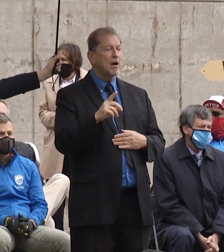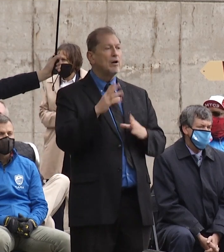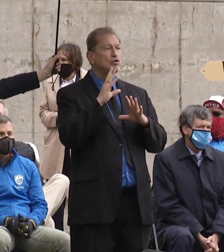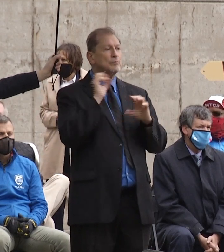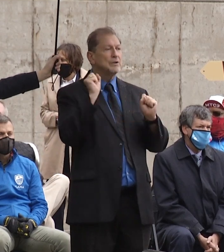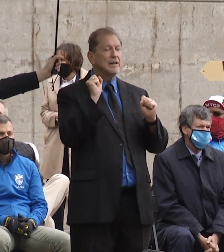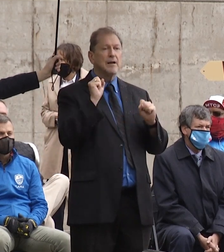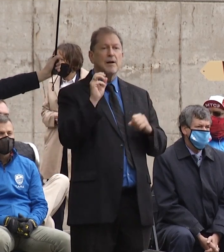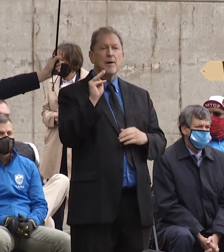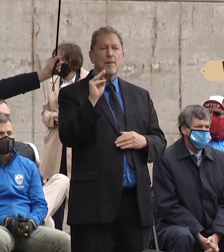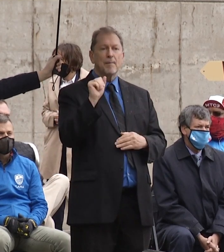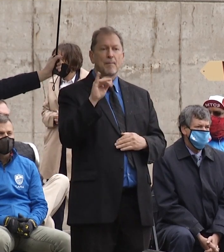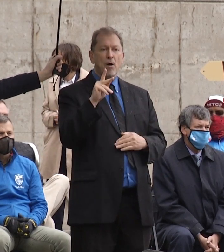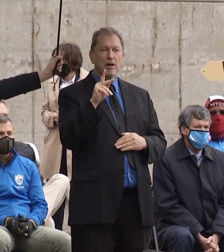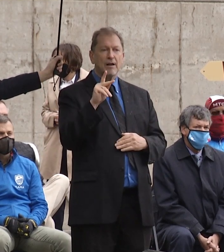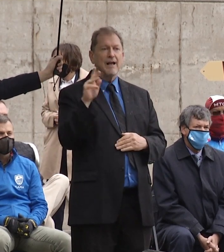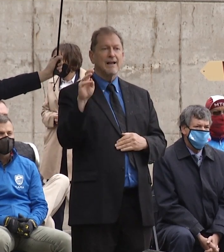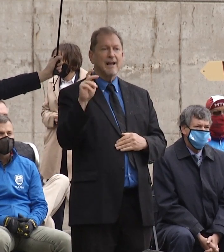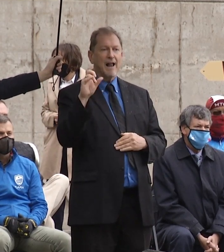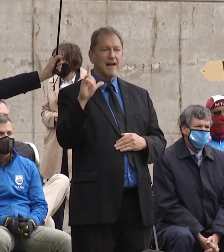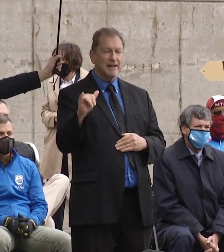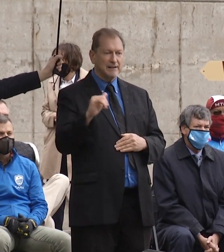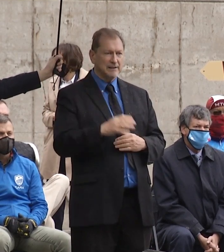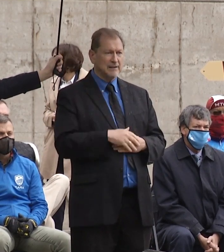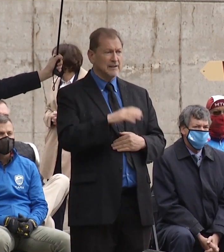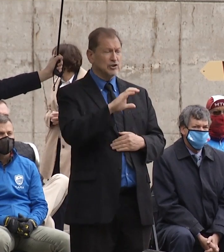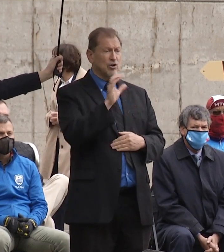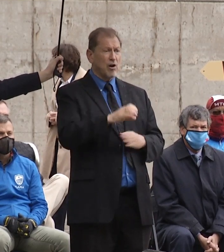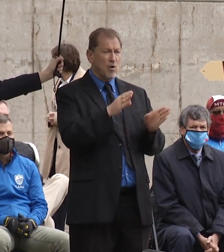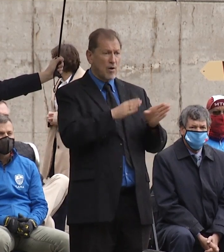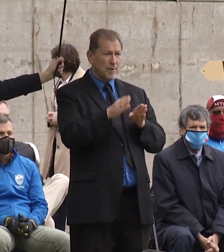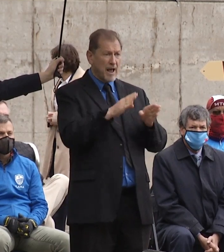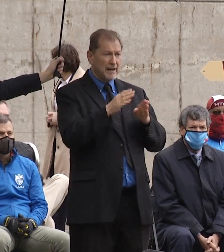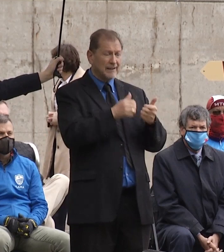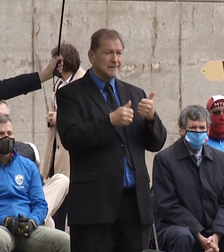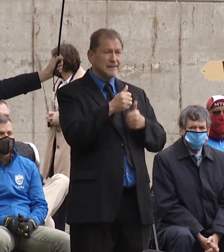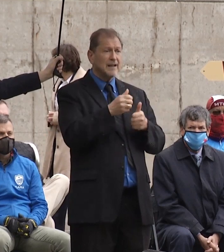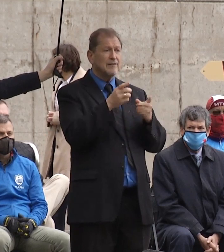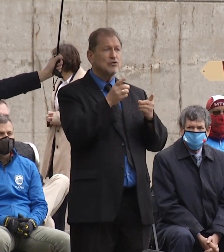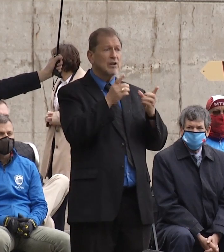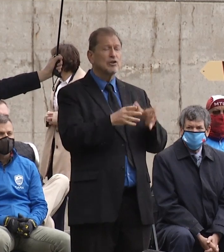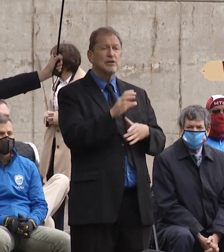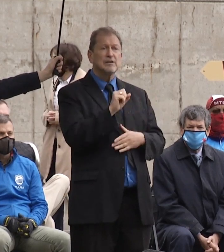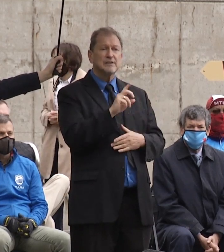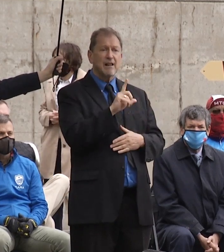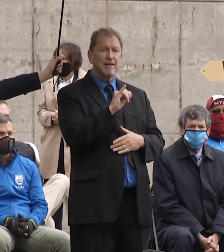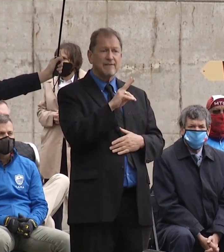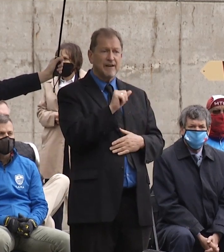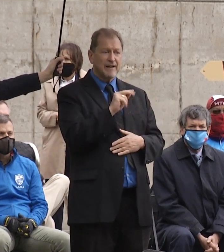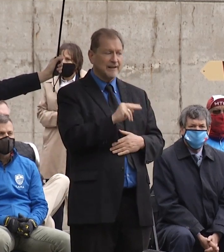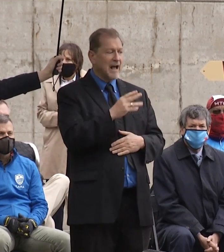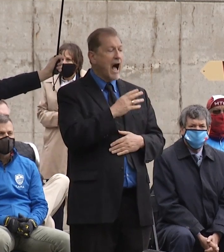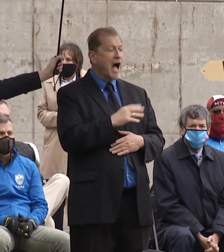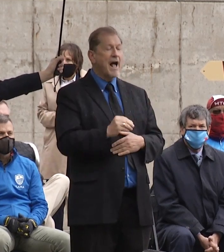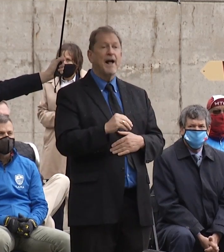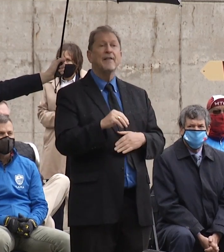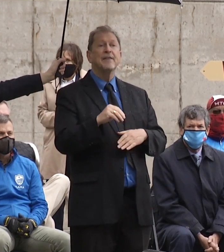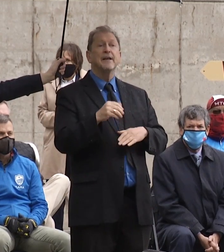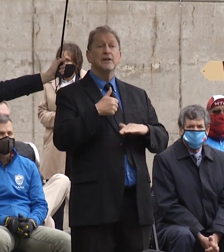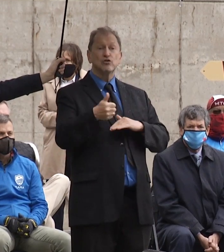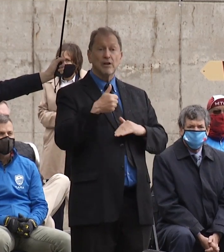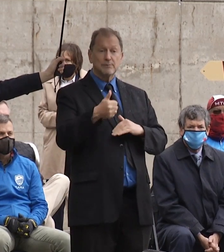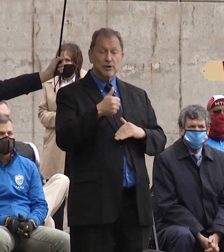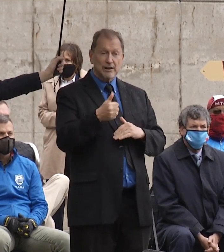Kelly, Chicago Metropolitan Agency for Planning Executive Director Aaron Allman, Active Transportation